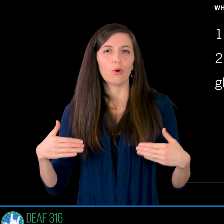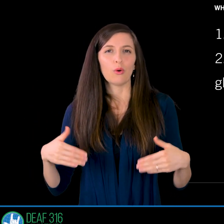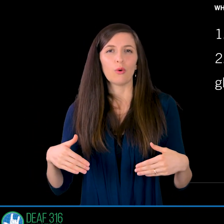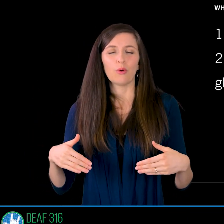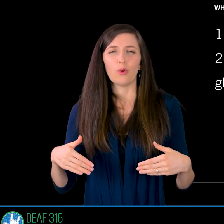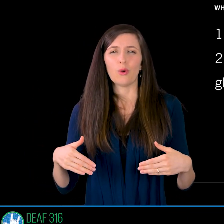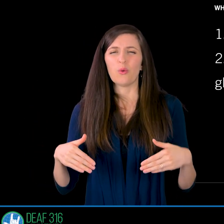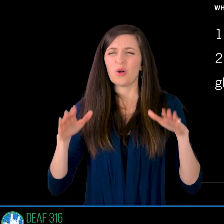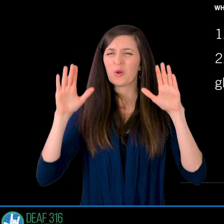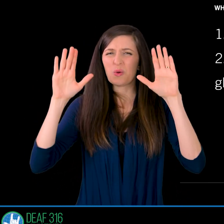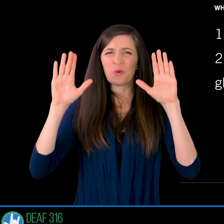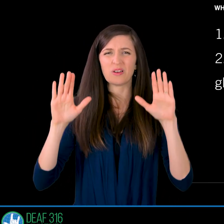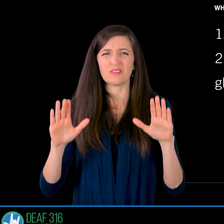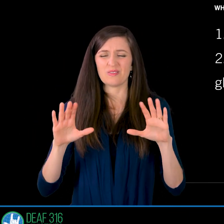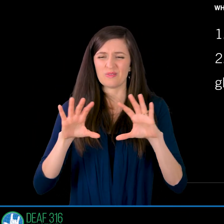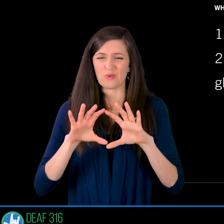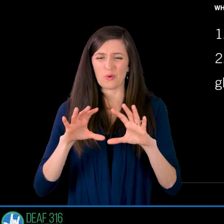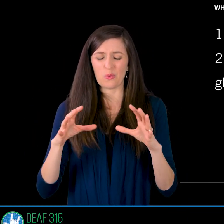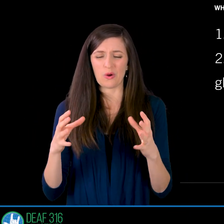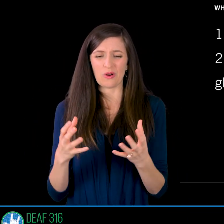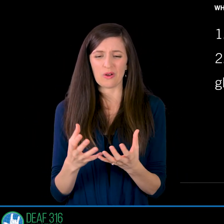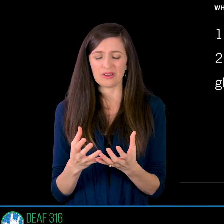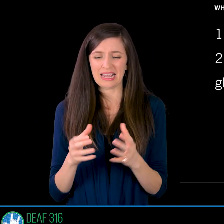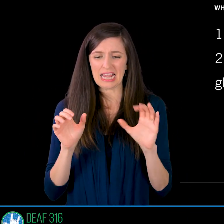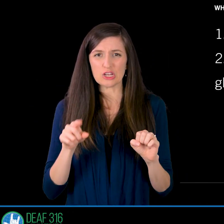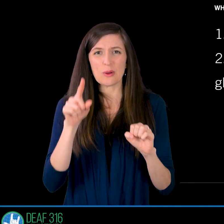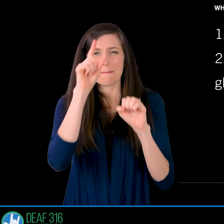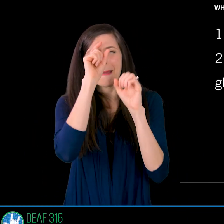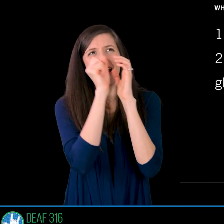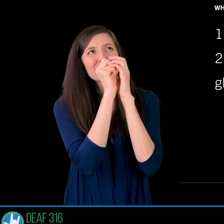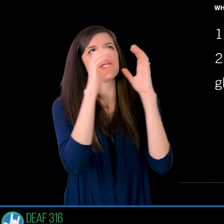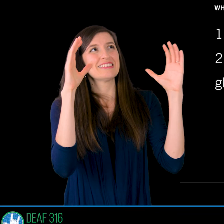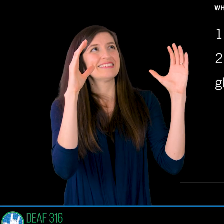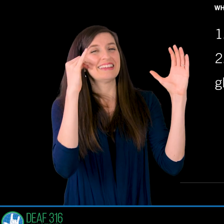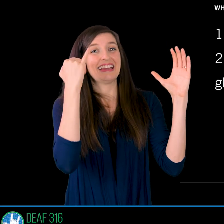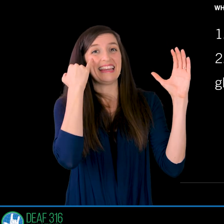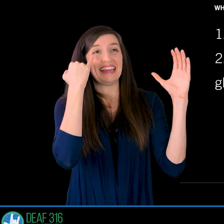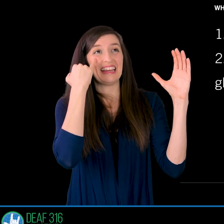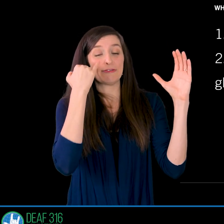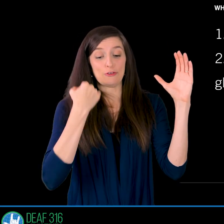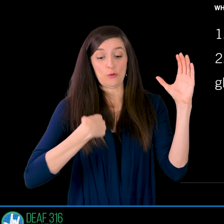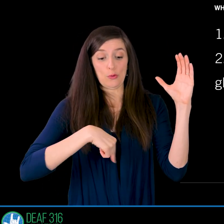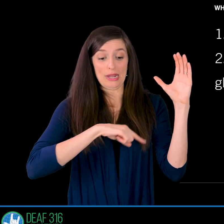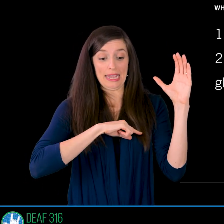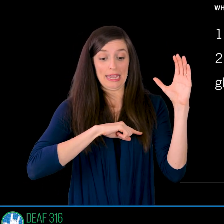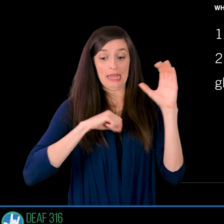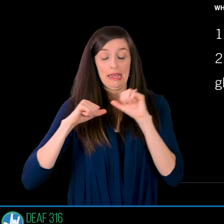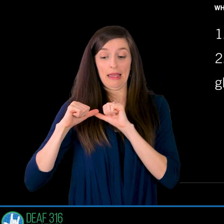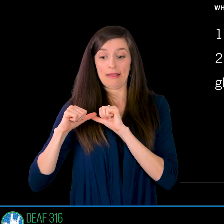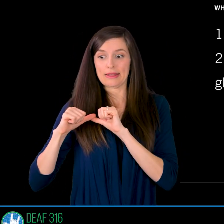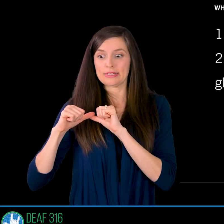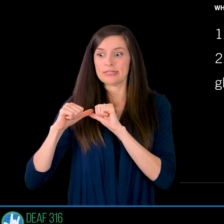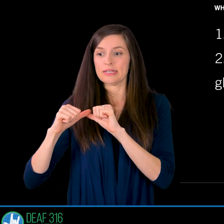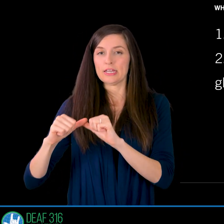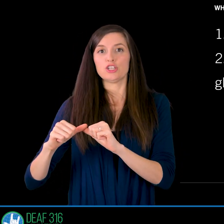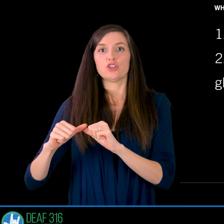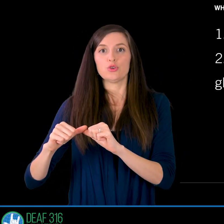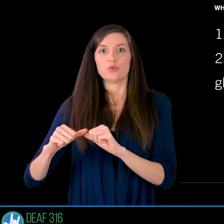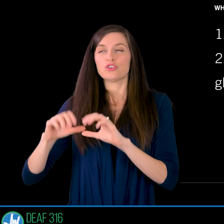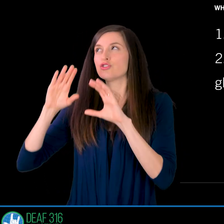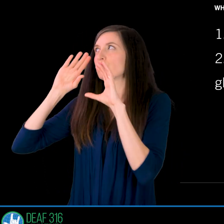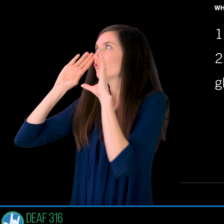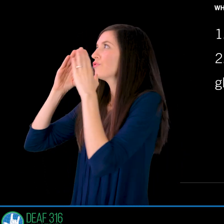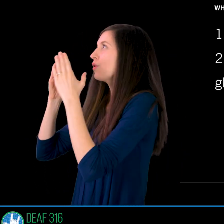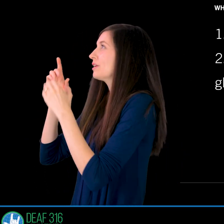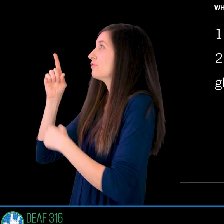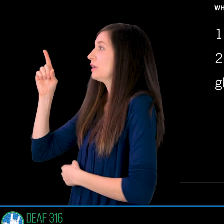great world it would have been if we would have all lived